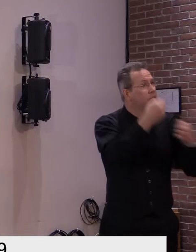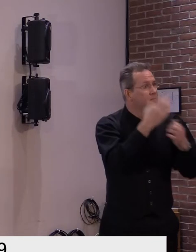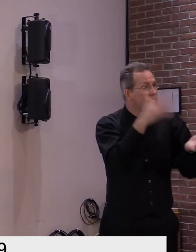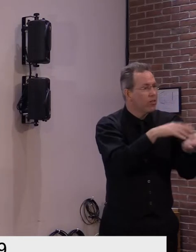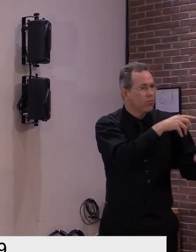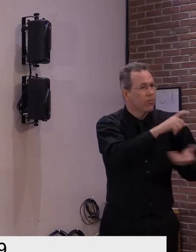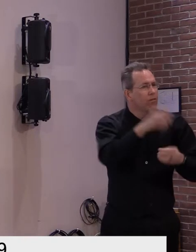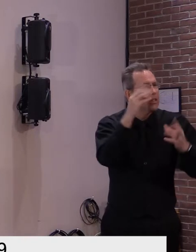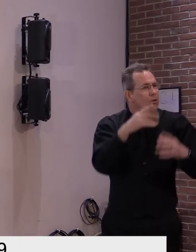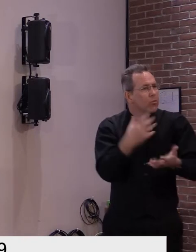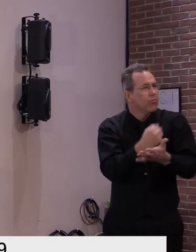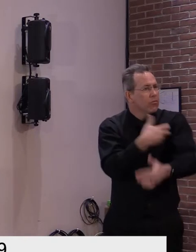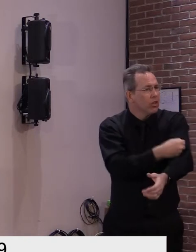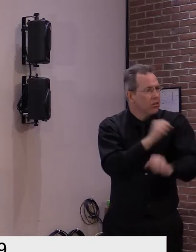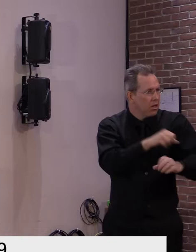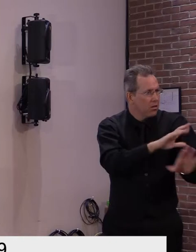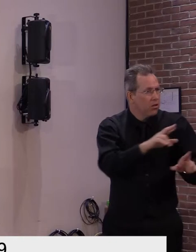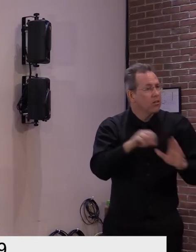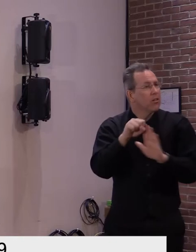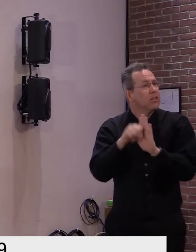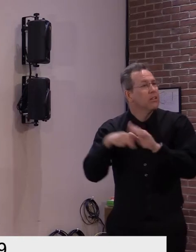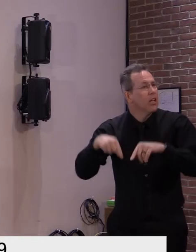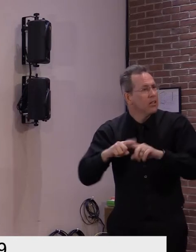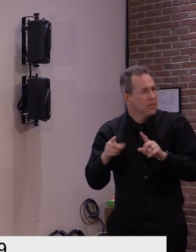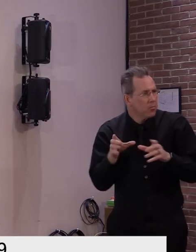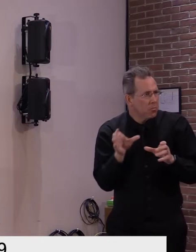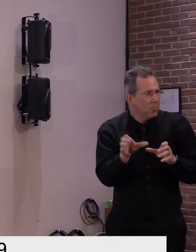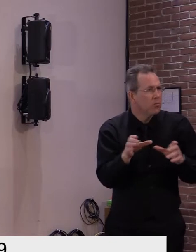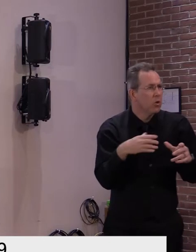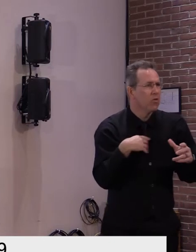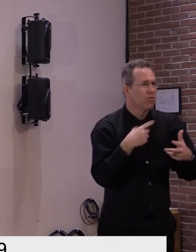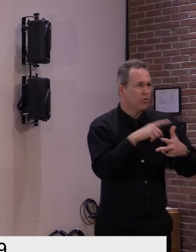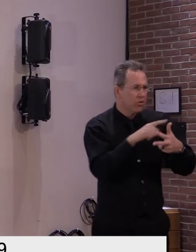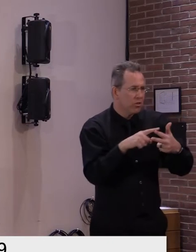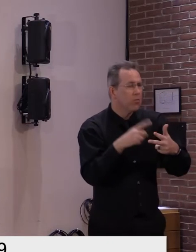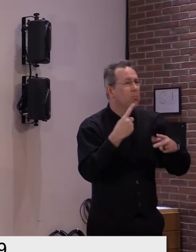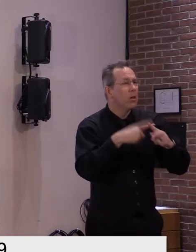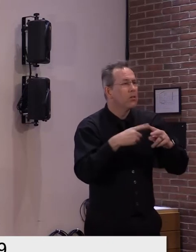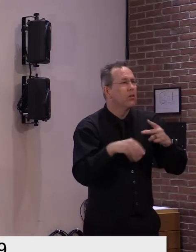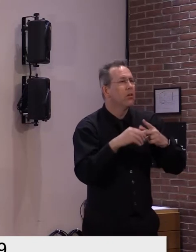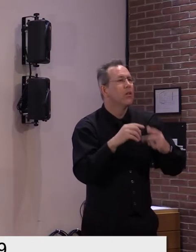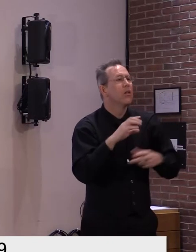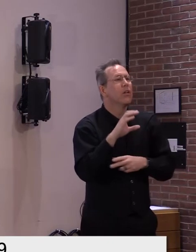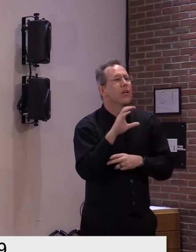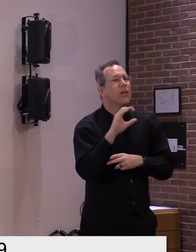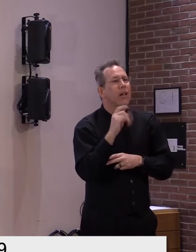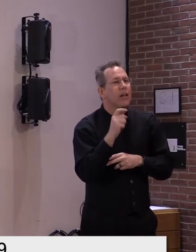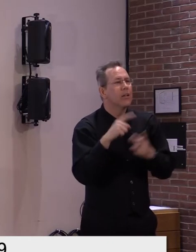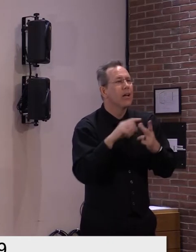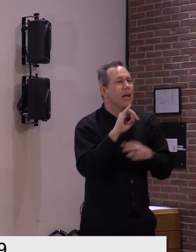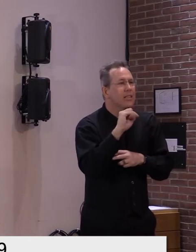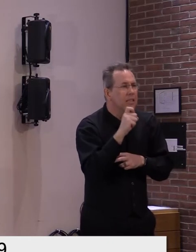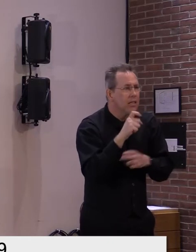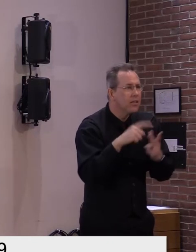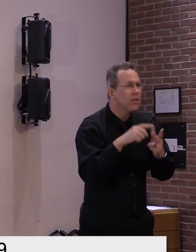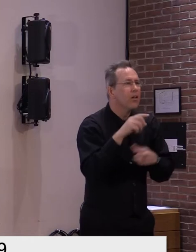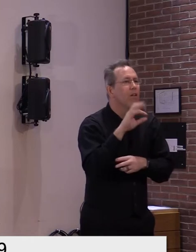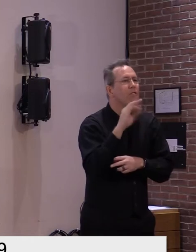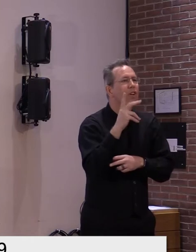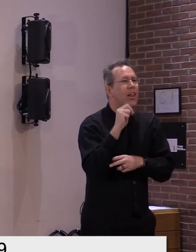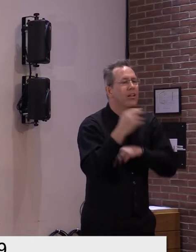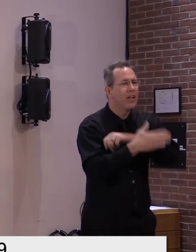added clinics in Essex, Franklin, and Orange counties this week. Secretary French, I don't have